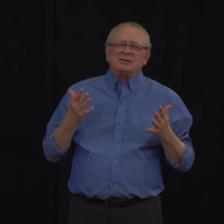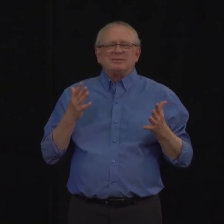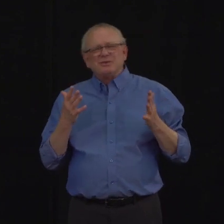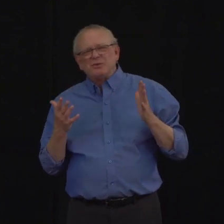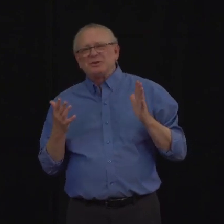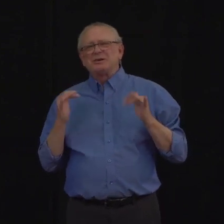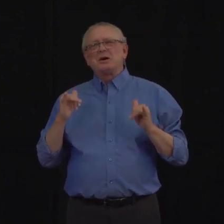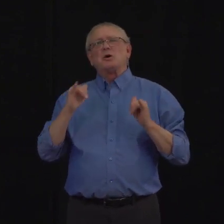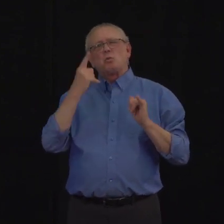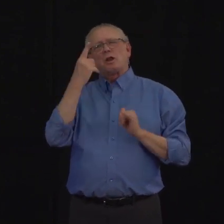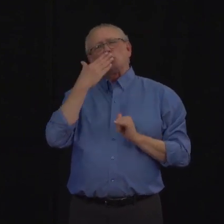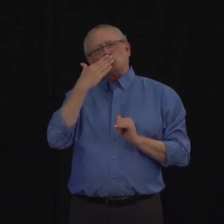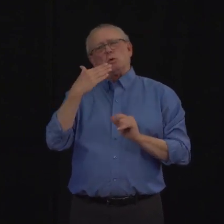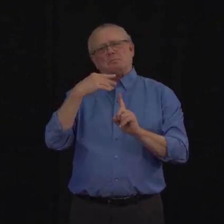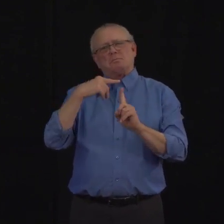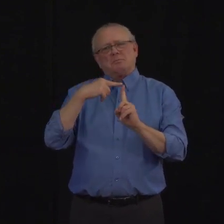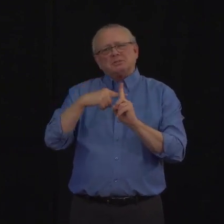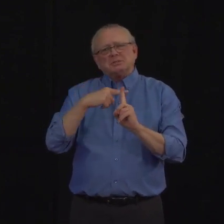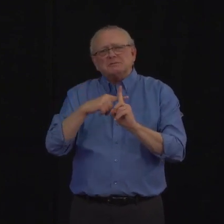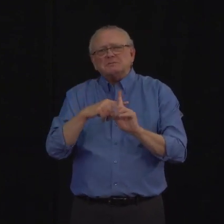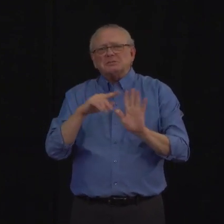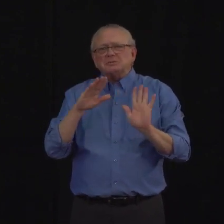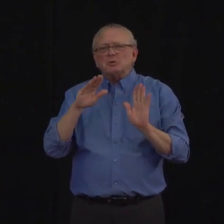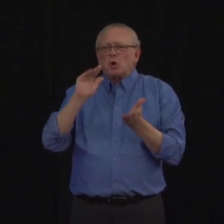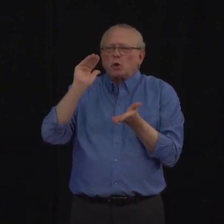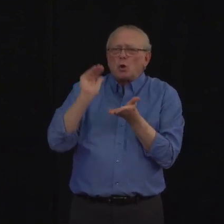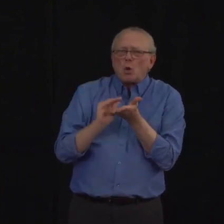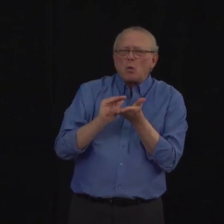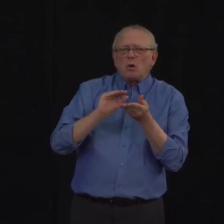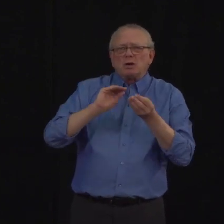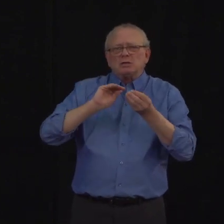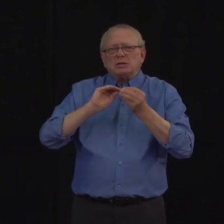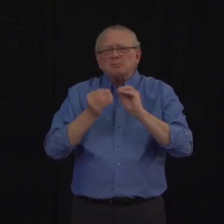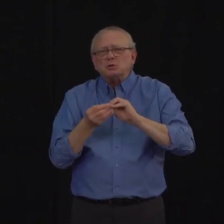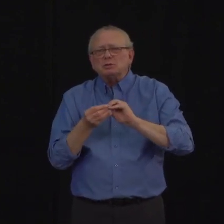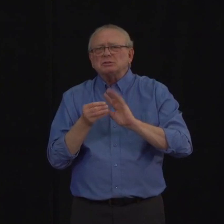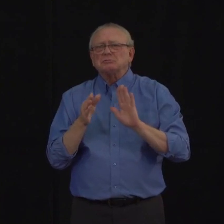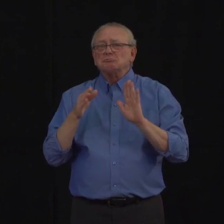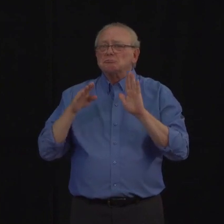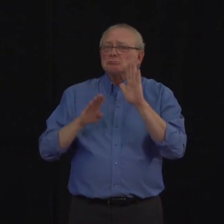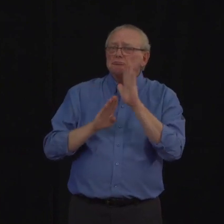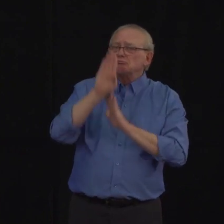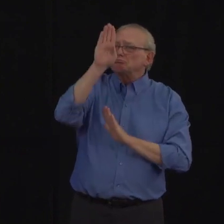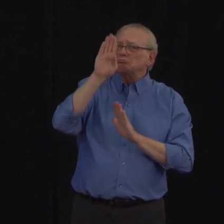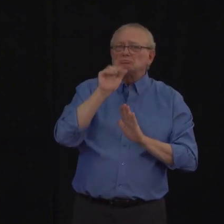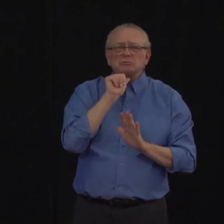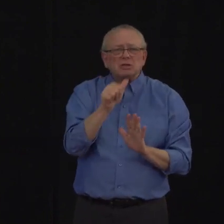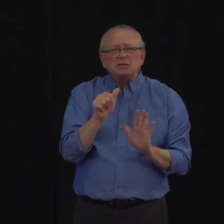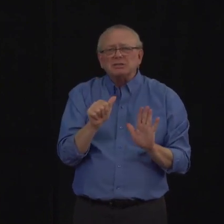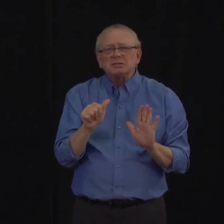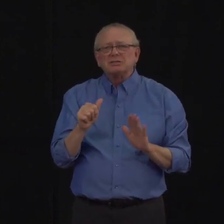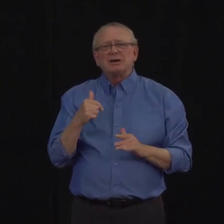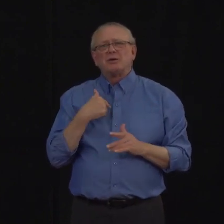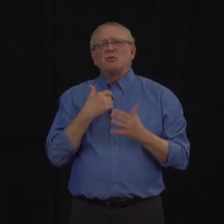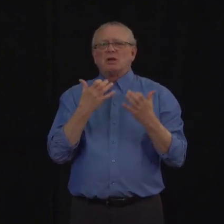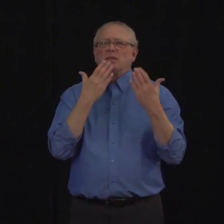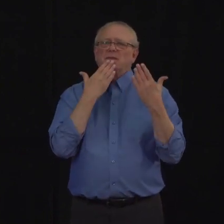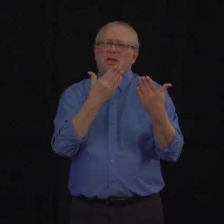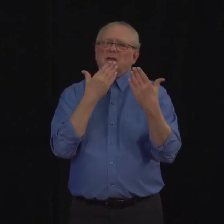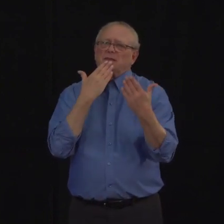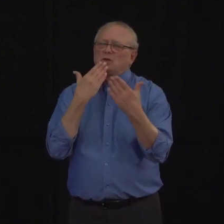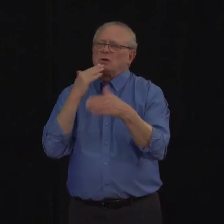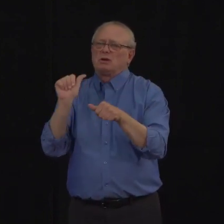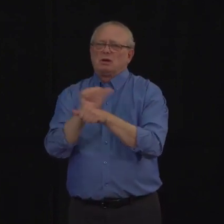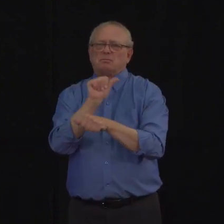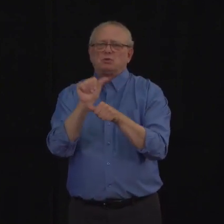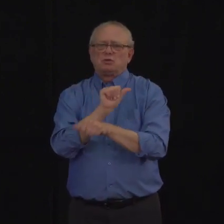and I would congratulate all Albertans for this early success, I think that we also again need to be mindful that it's